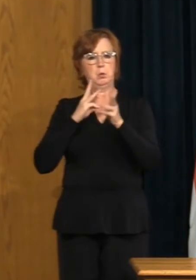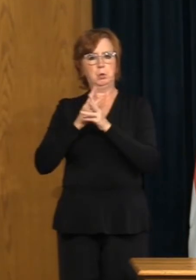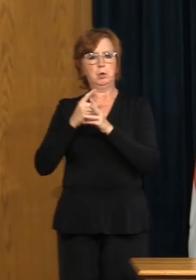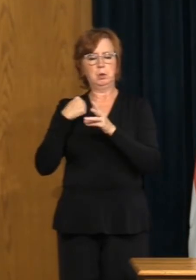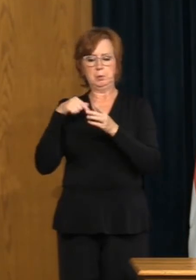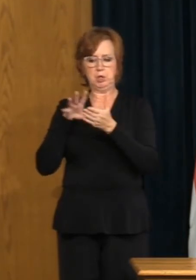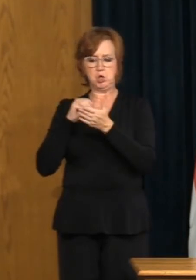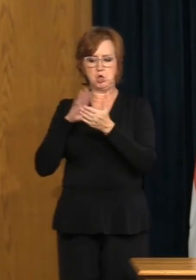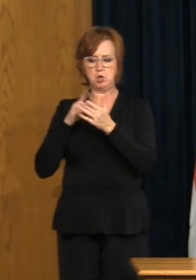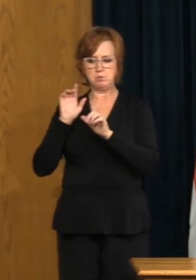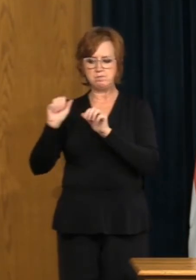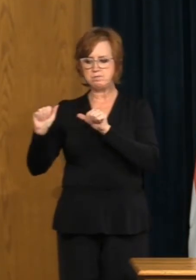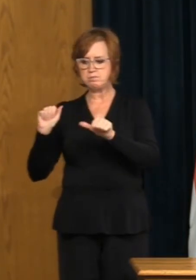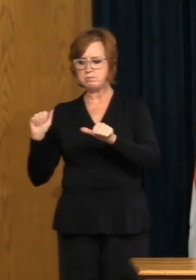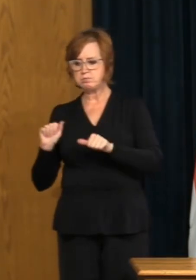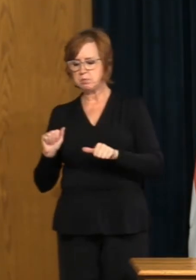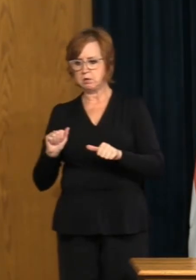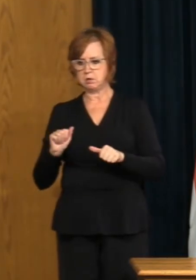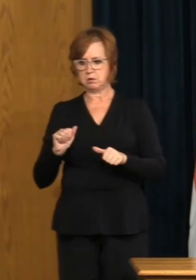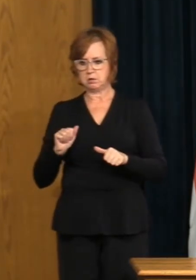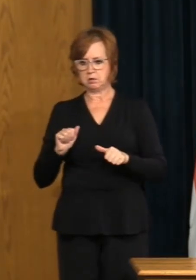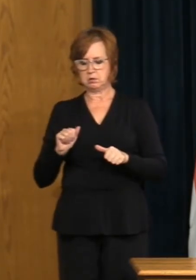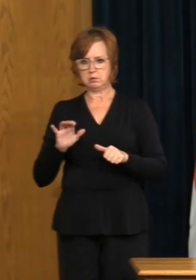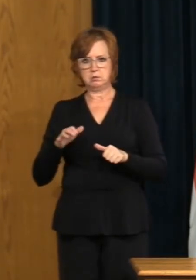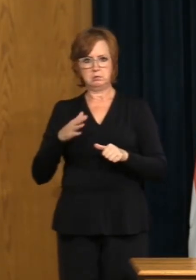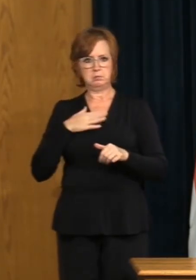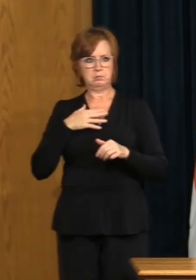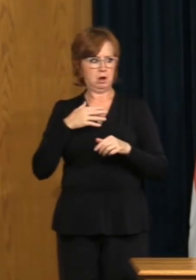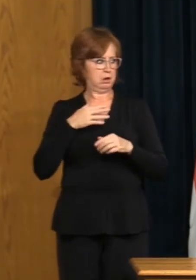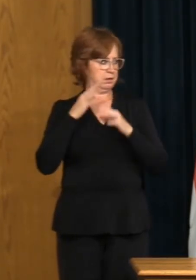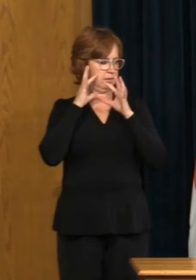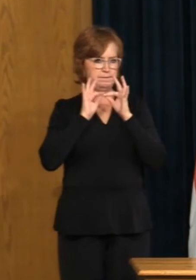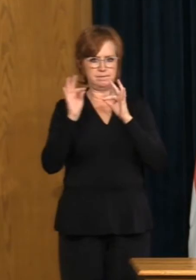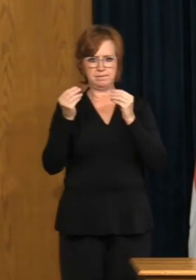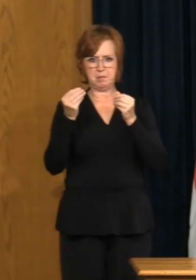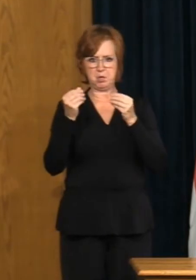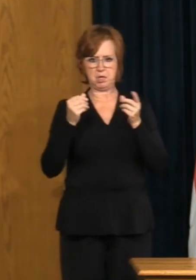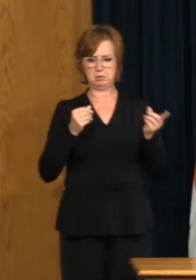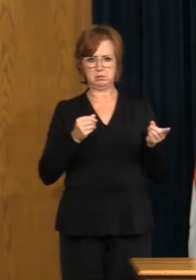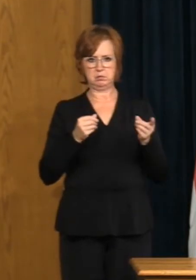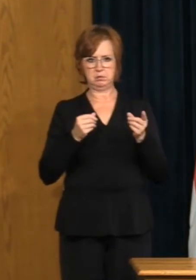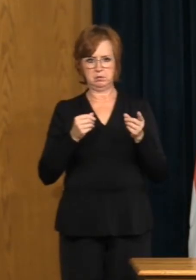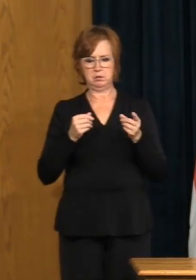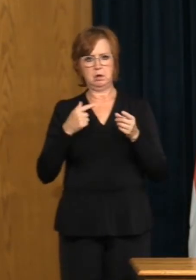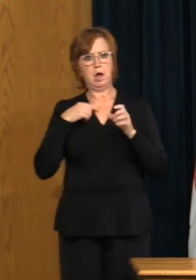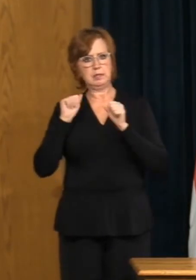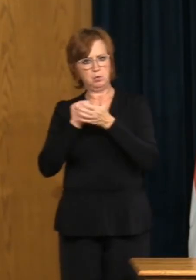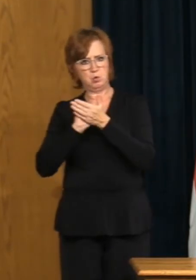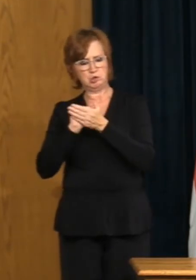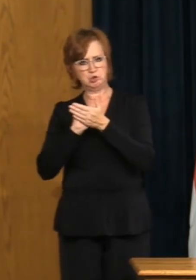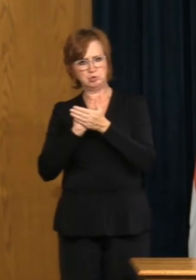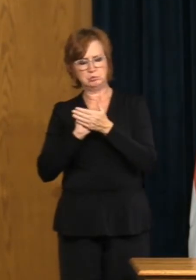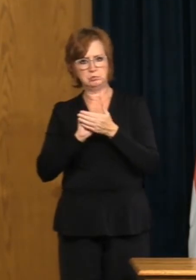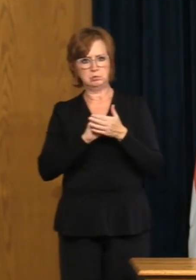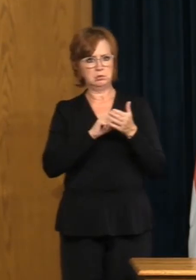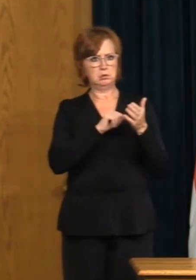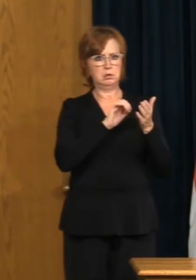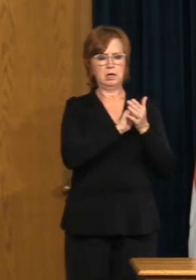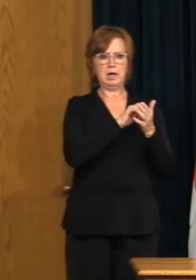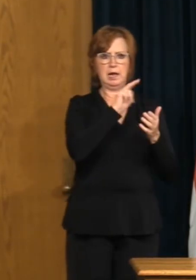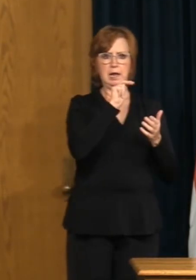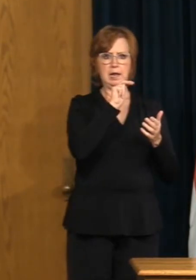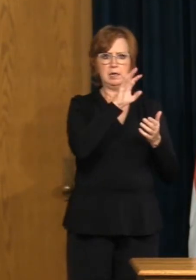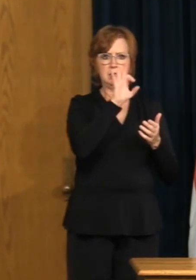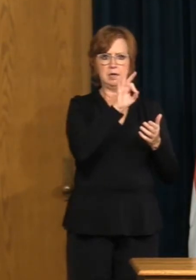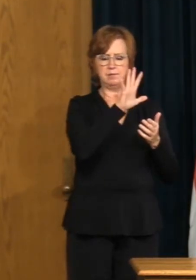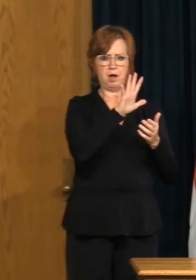evidence now is clear that this is not a medical mask, this is not a disposable mask, this is a reusable mask that you can make or purchase, and